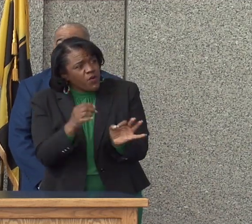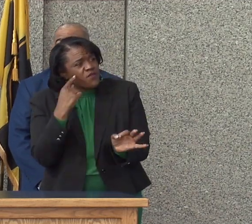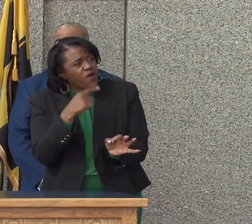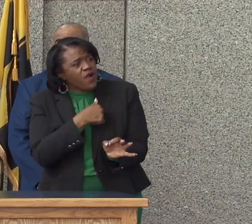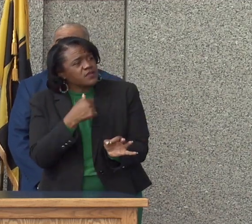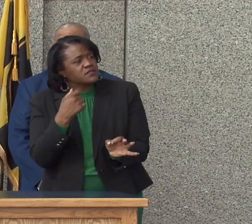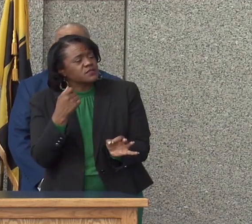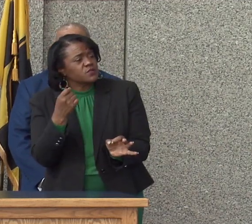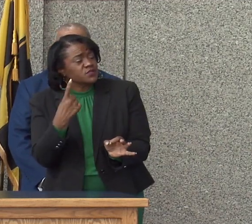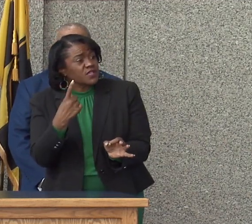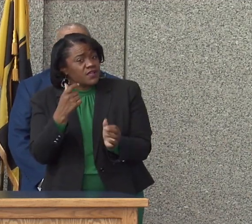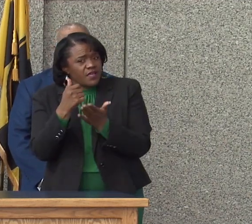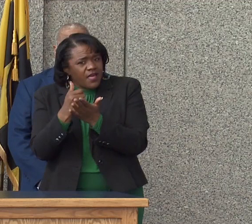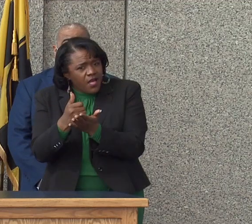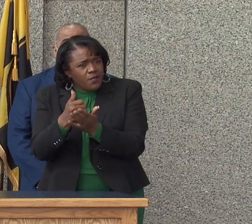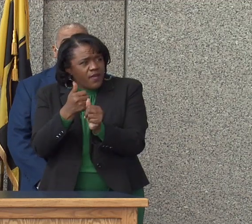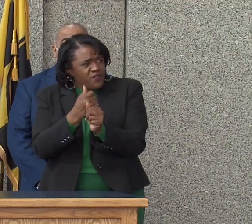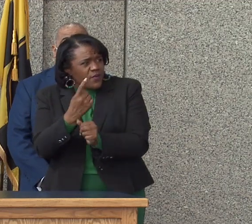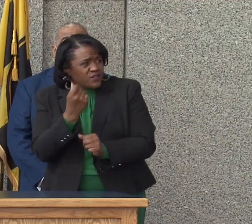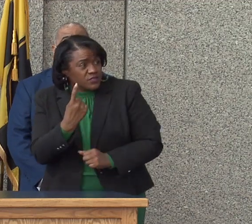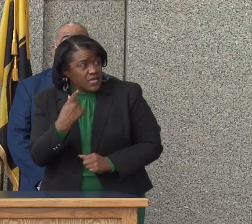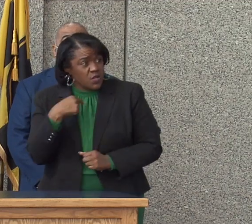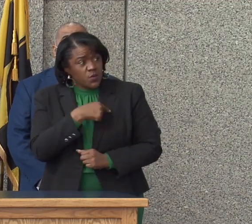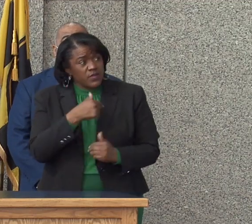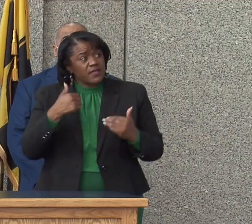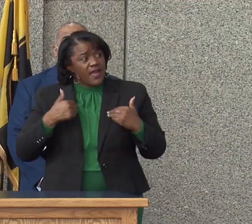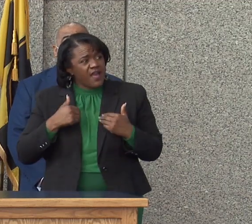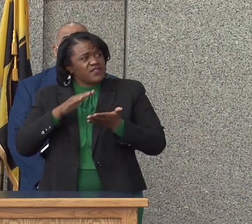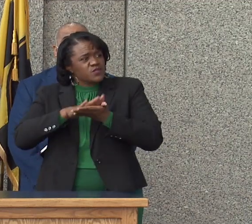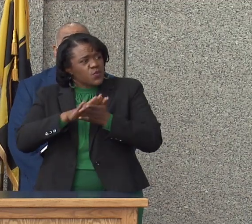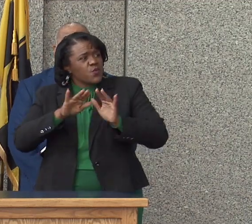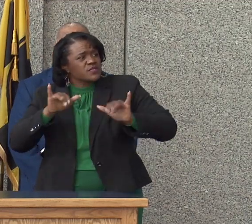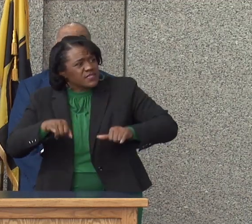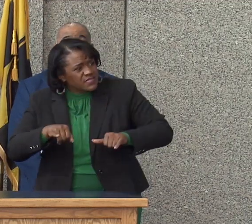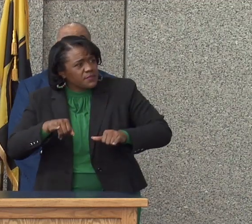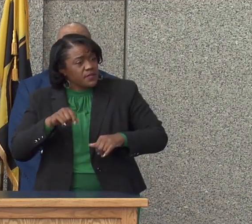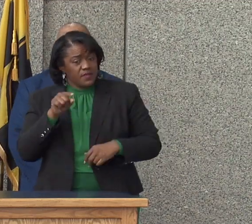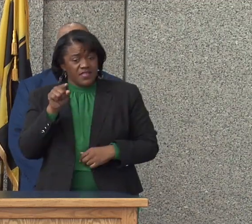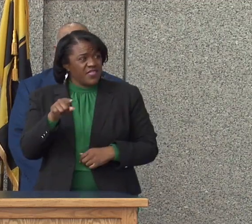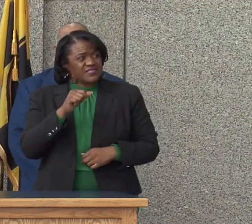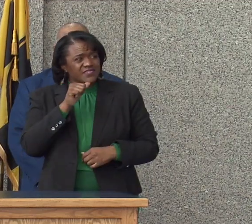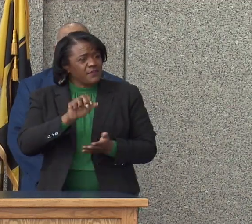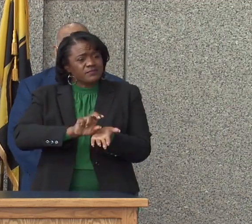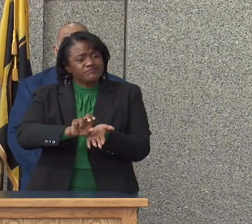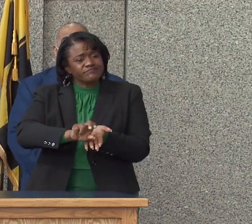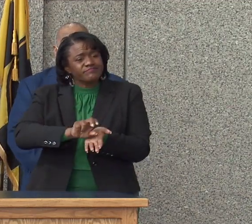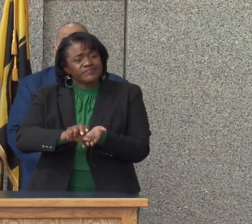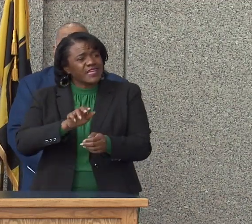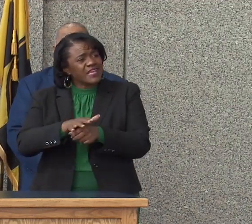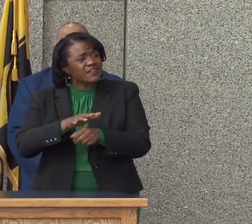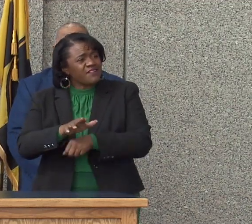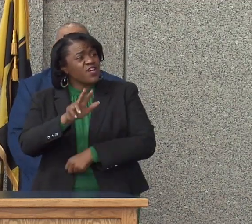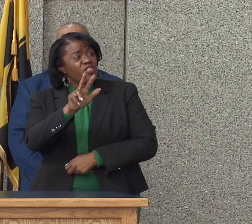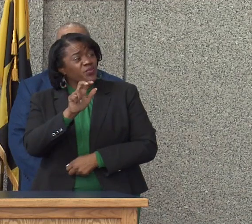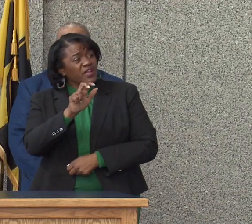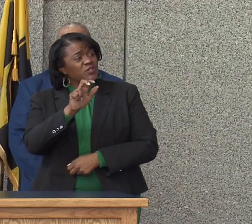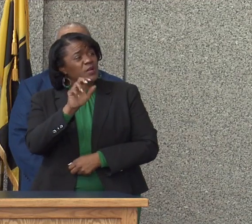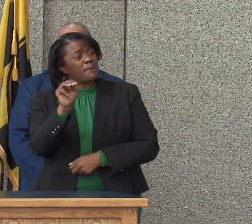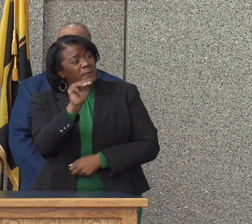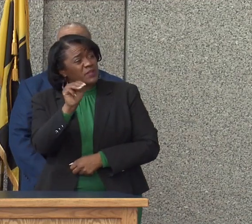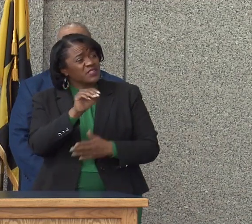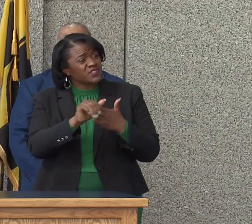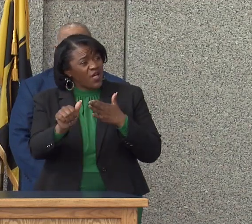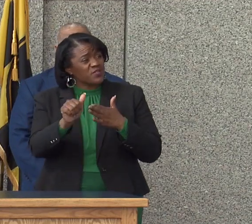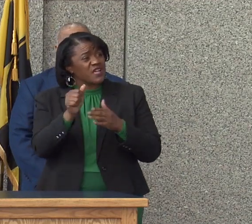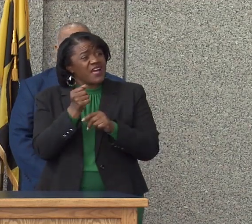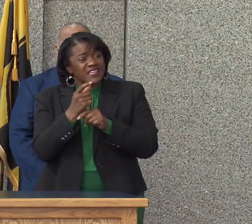again, understand and help everyone understand that we have a school system that has been underfunded by $300 million a